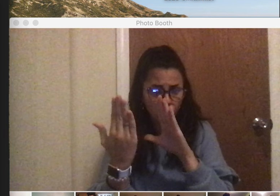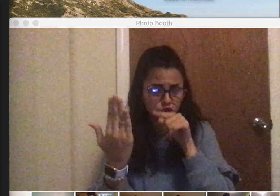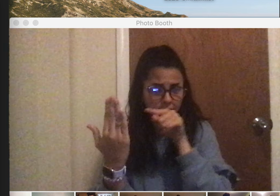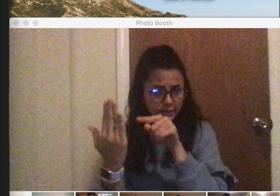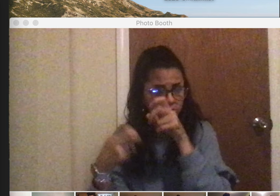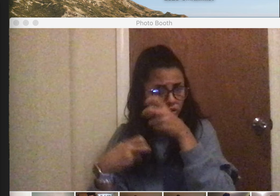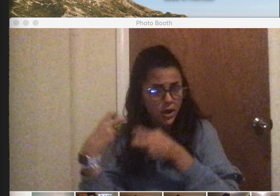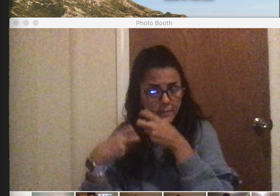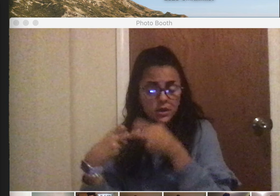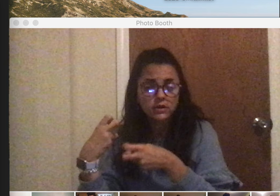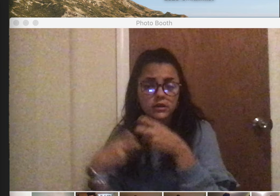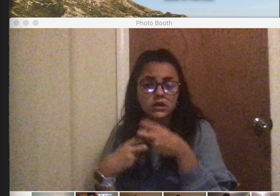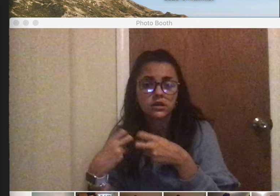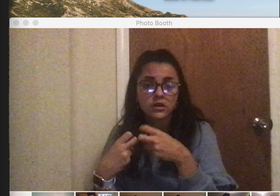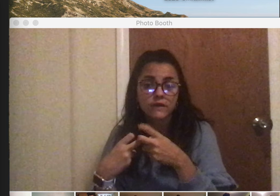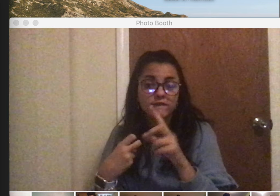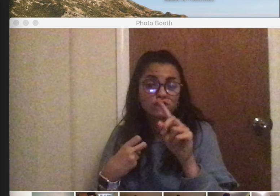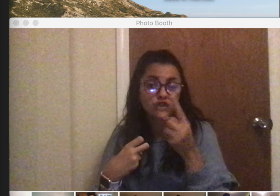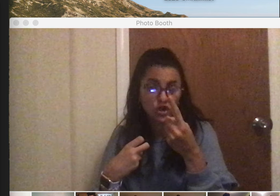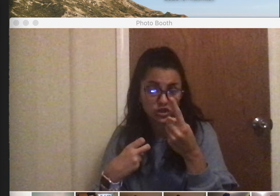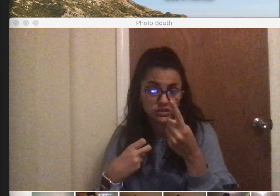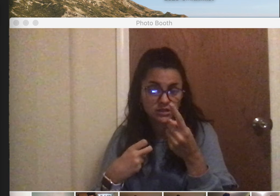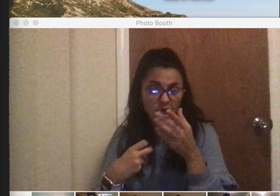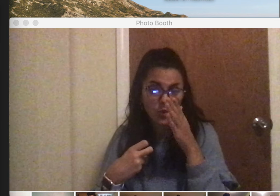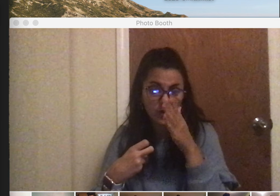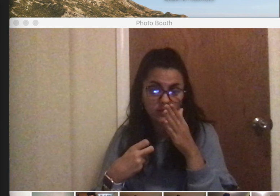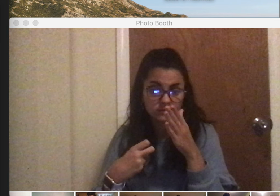separate the fraction. So I'm going to separate